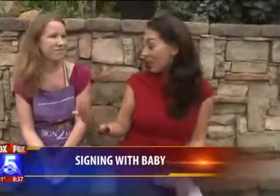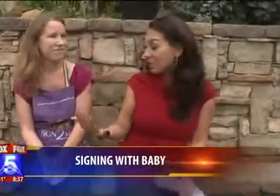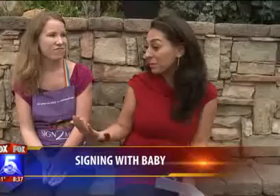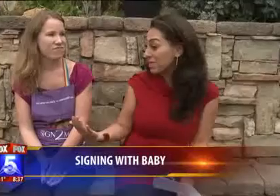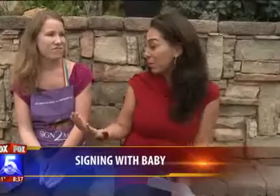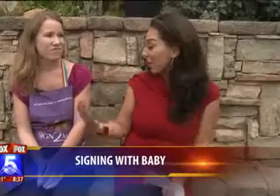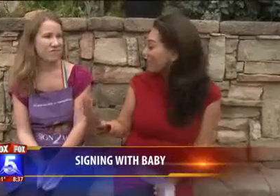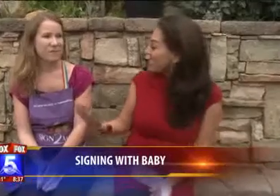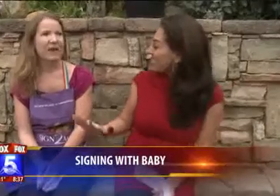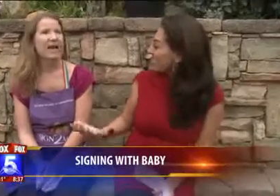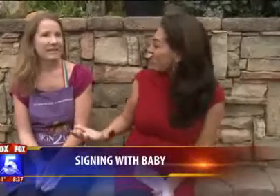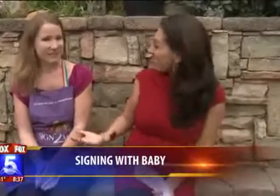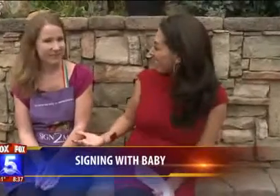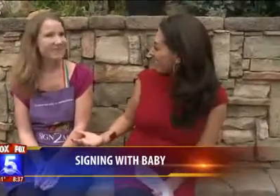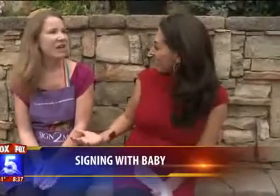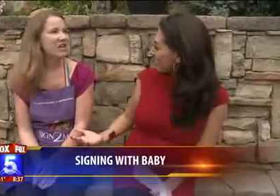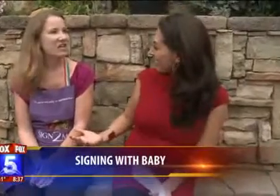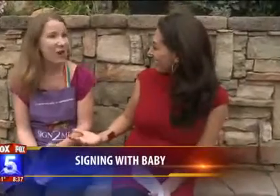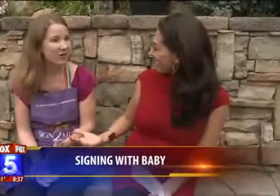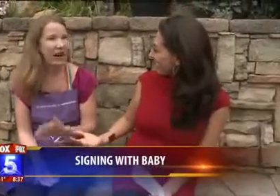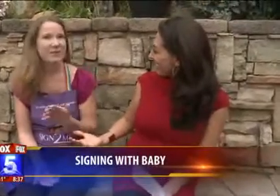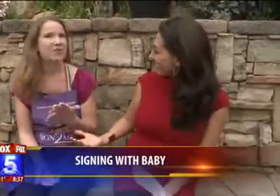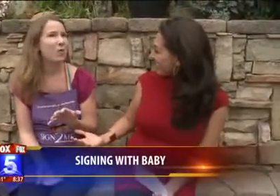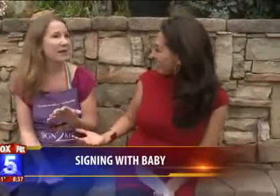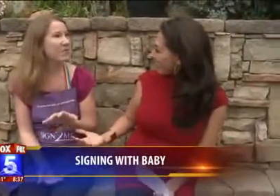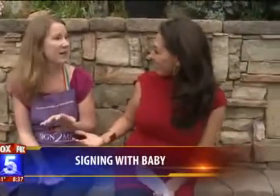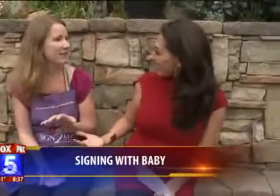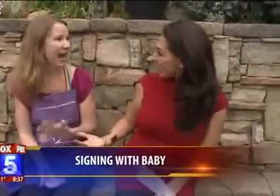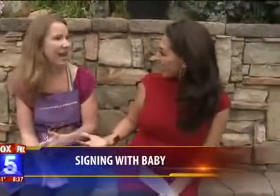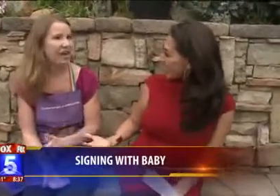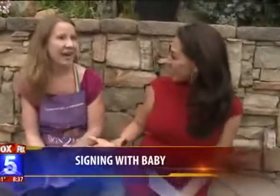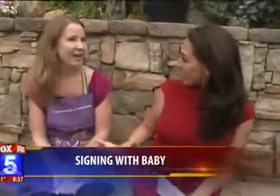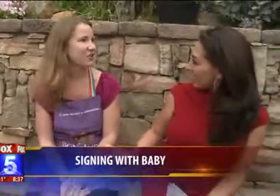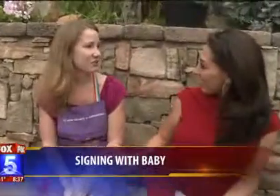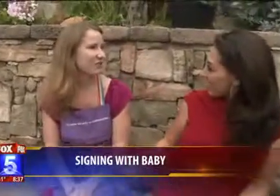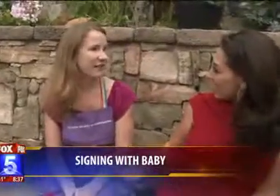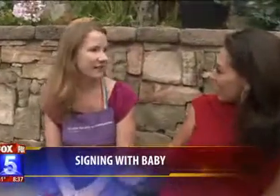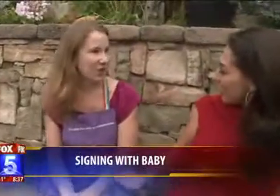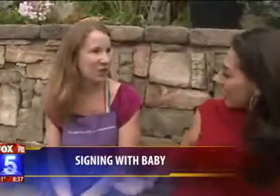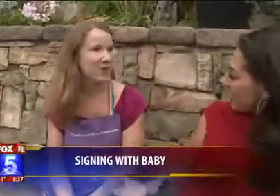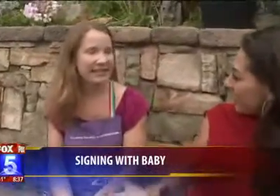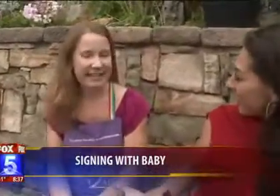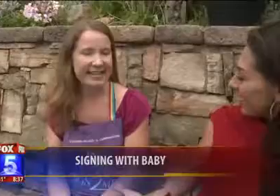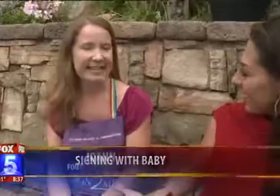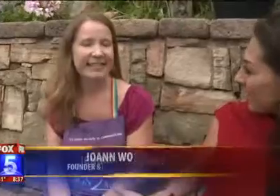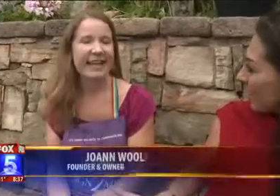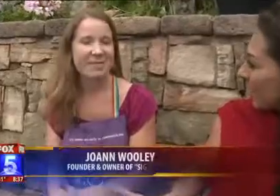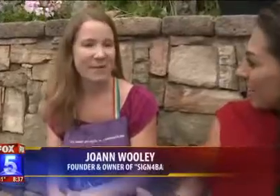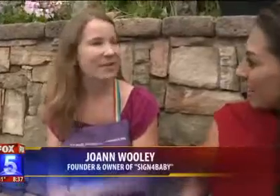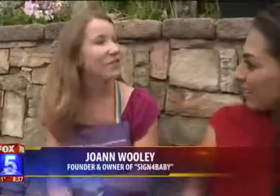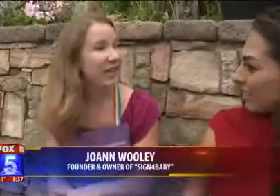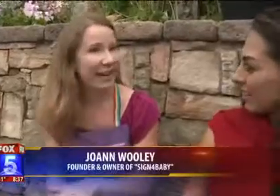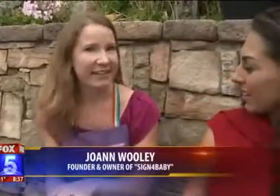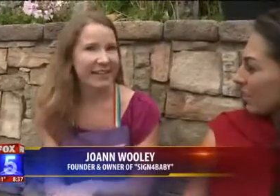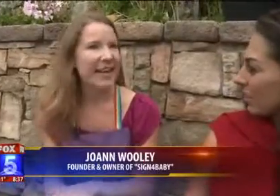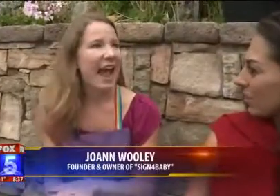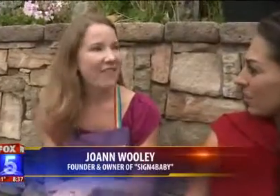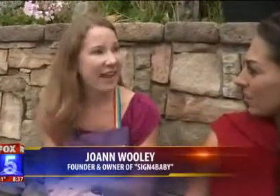possibly smarter is to use sign language? Smarter, up to 20 points higher IQ. They show in studies that babies who sign have an